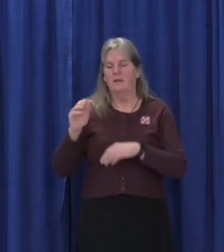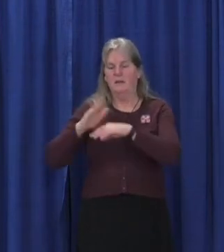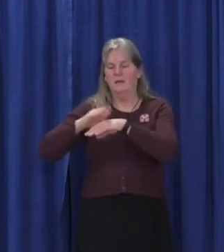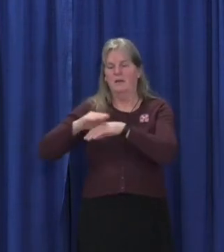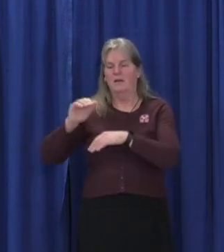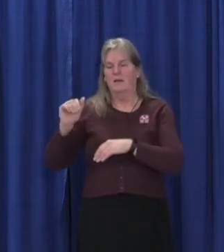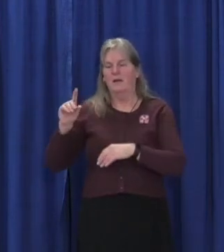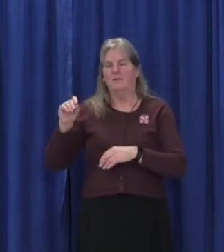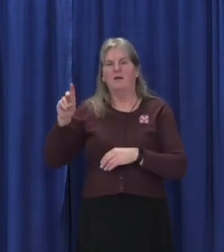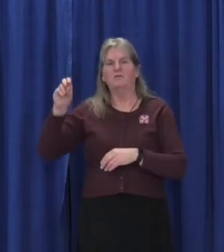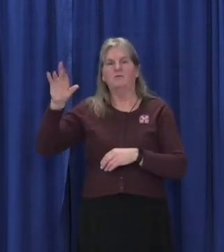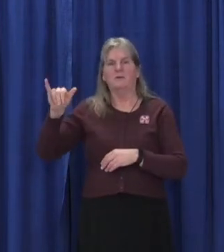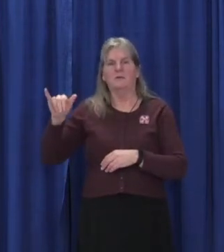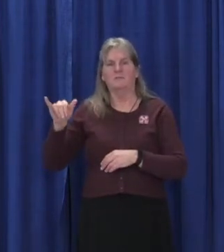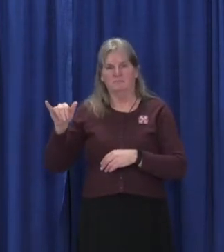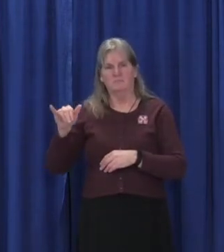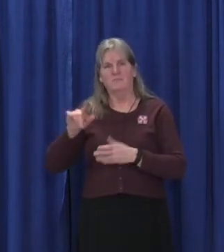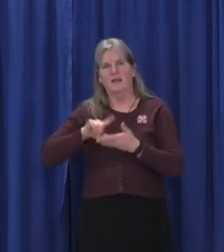/advisories.